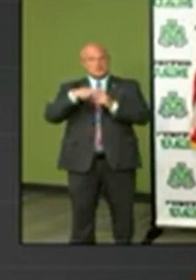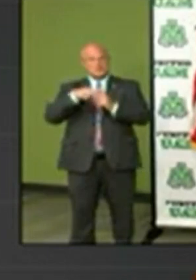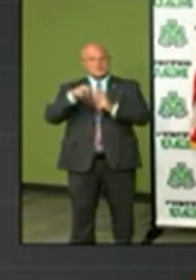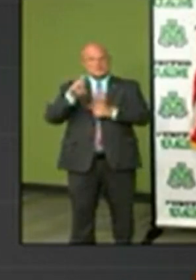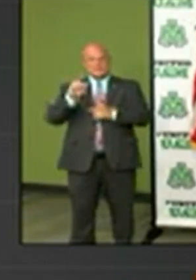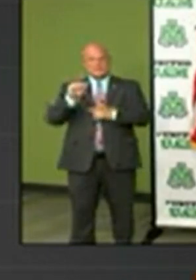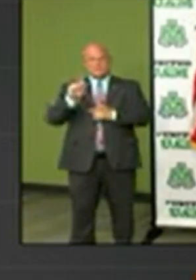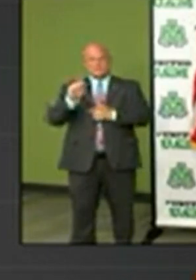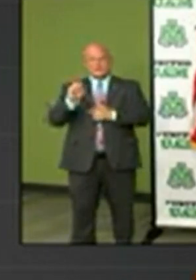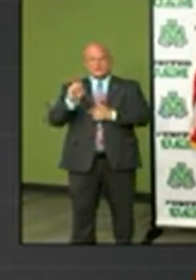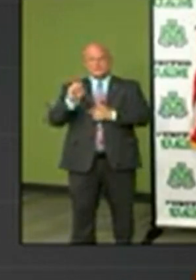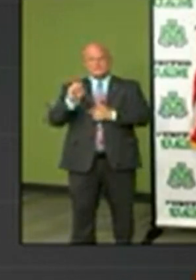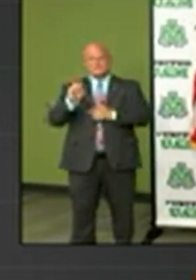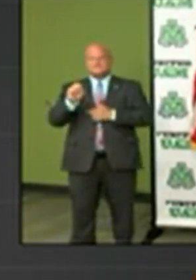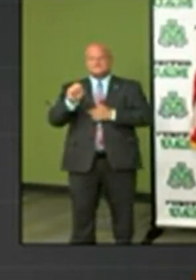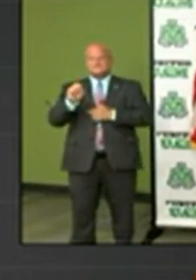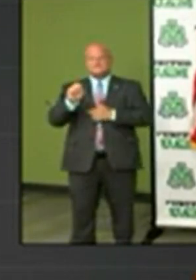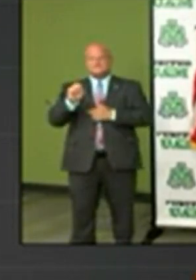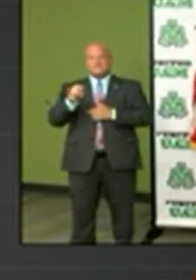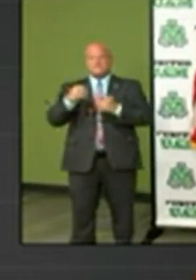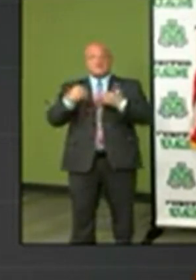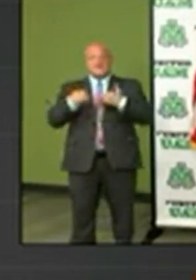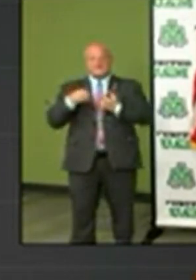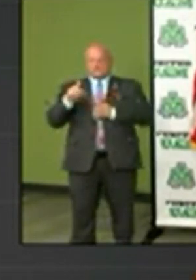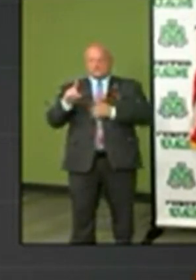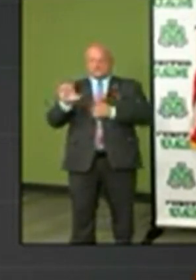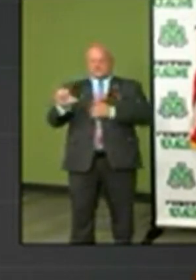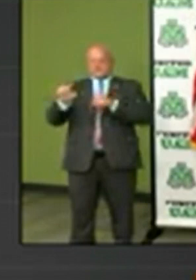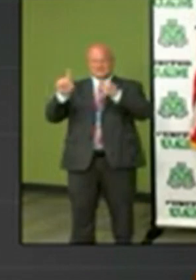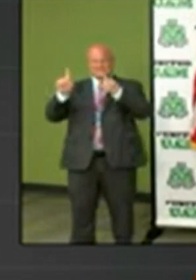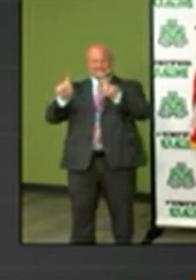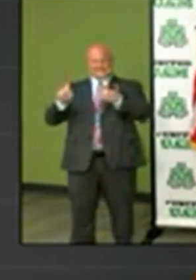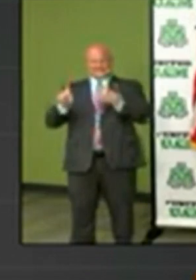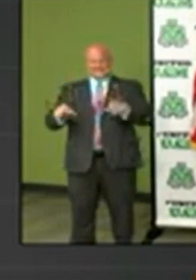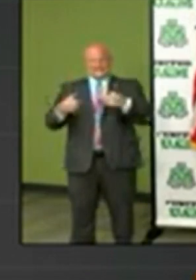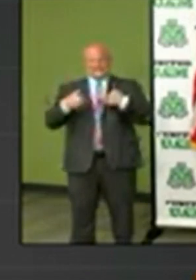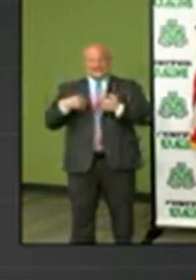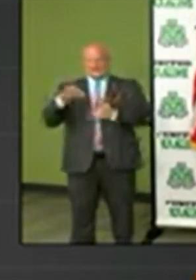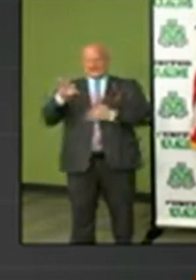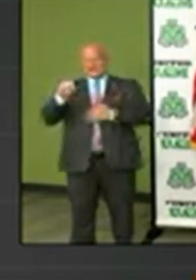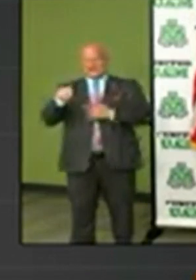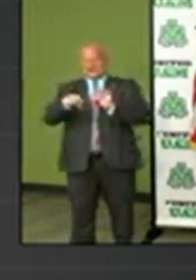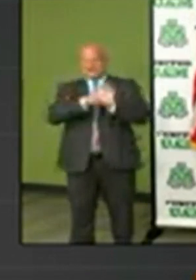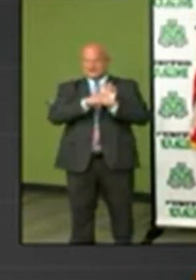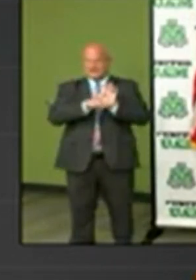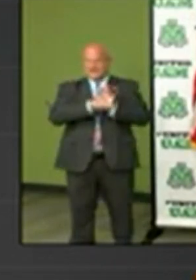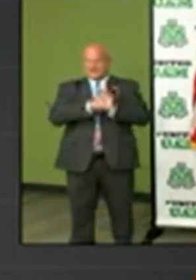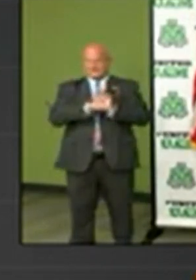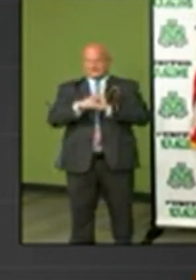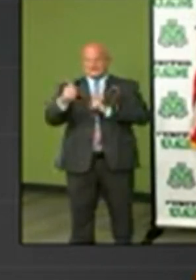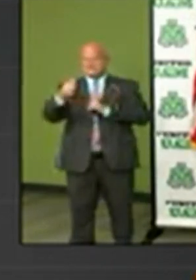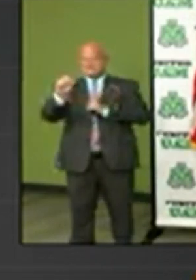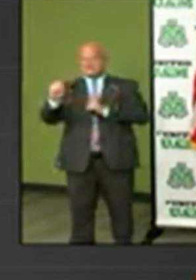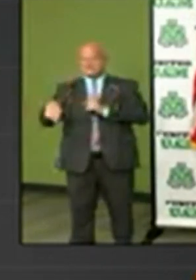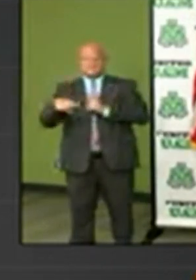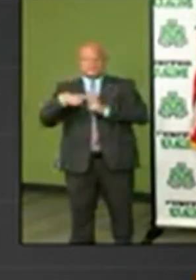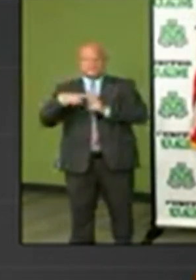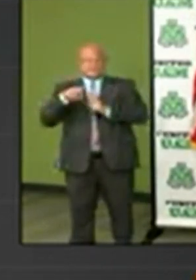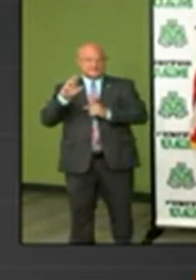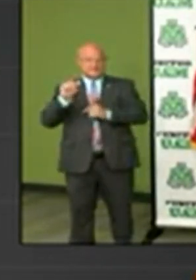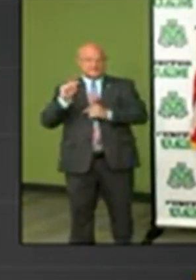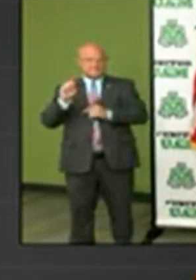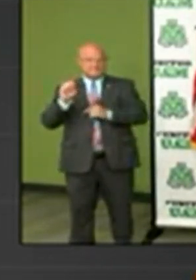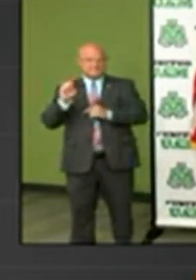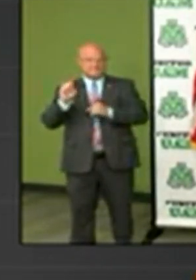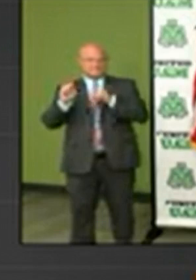rate. And so, you know, if you have 100 tests being done and you have 90 that are negative, you have a 10% positivity